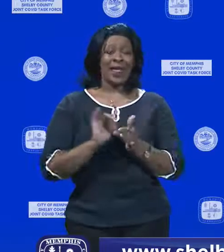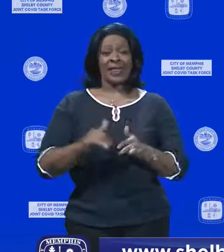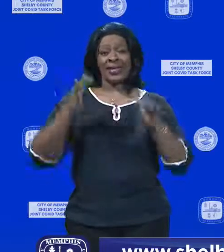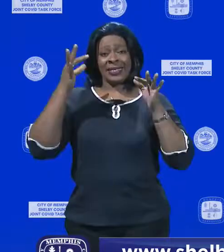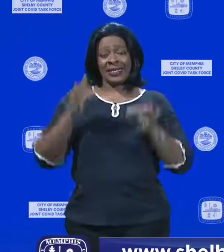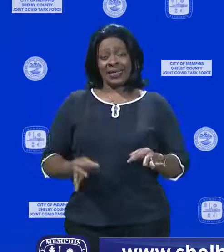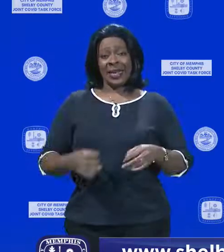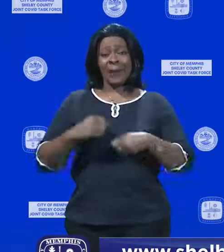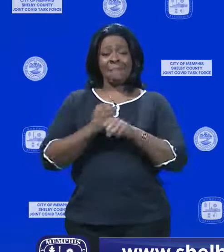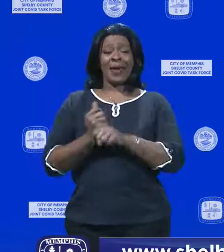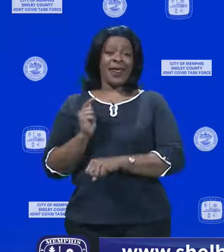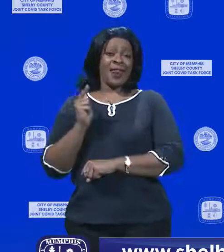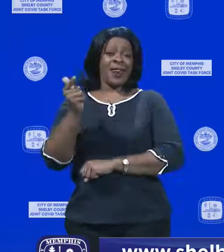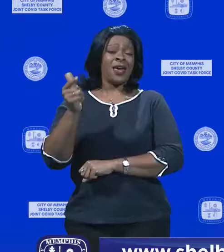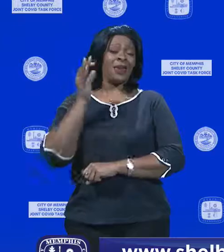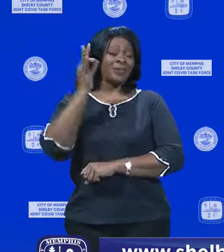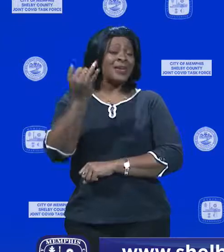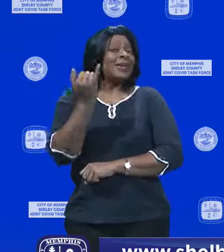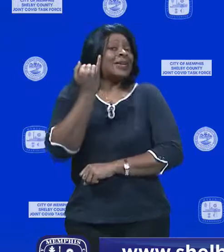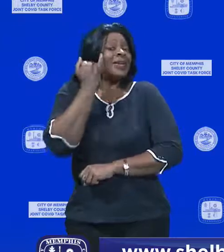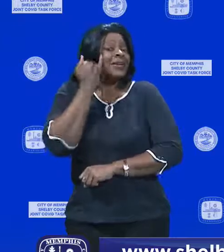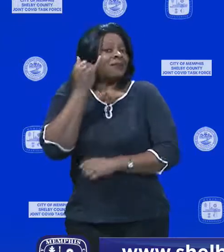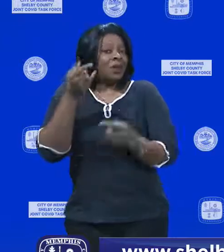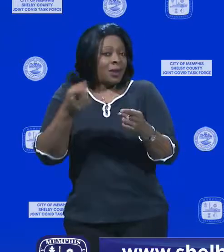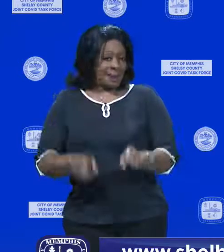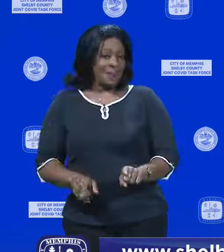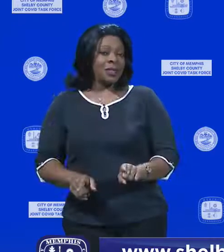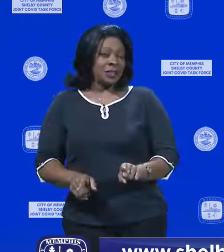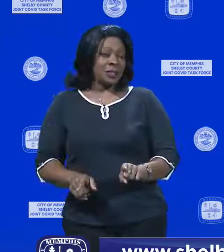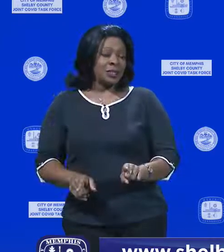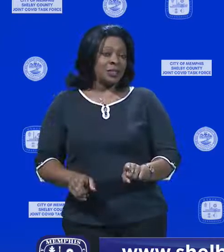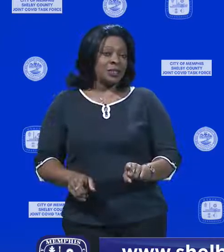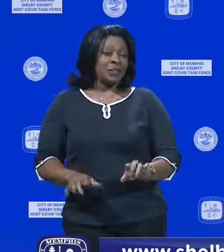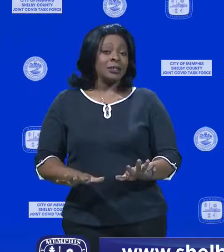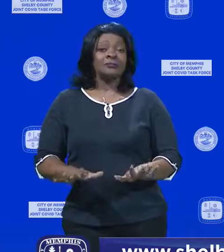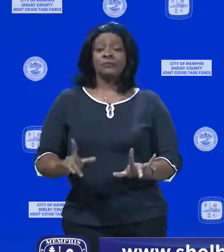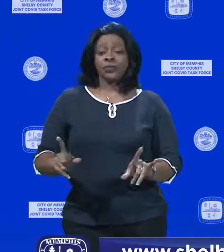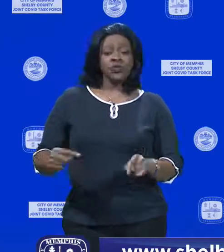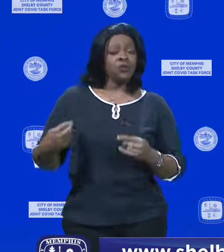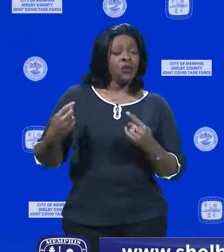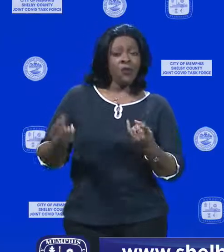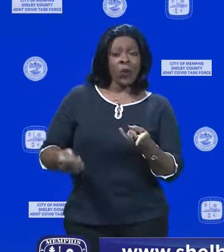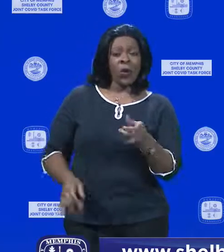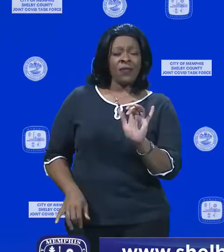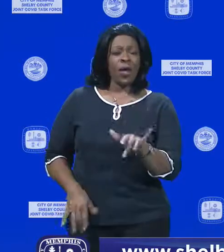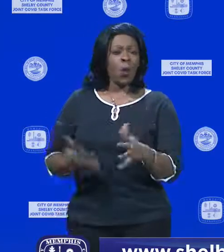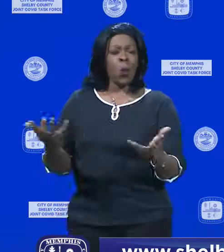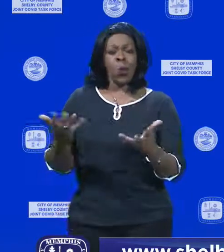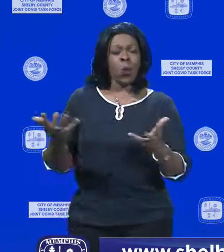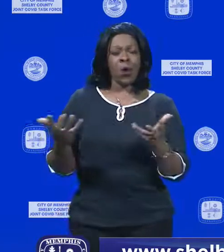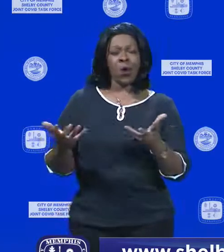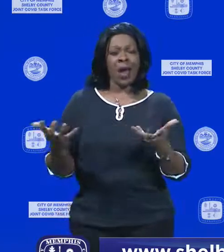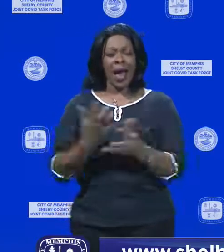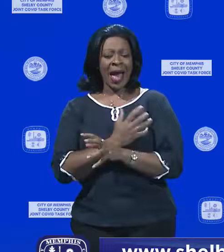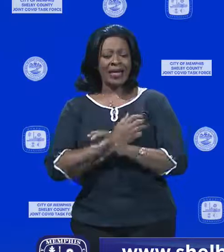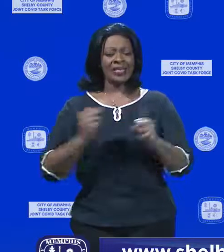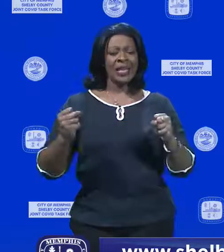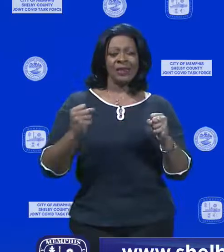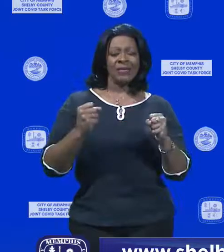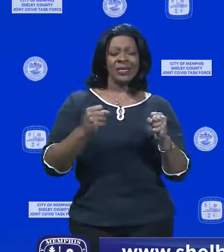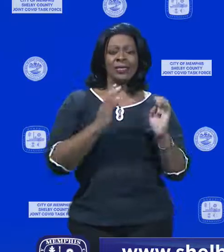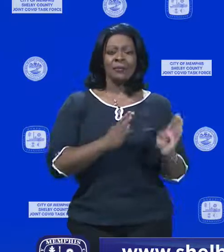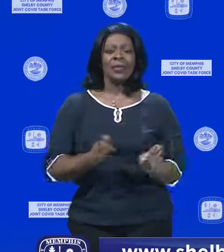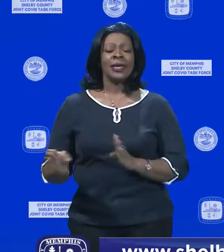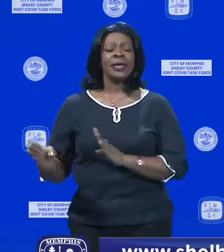will have to be made in the future if that happens. But as far as what are our safeguards